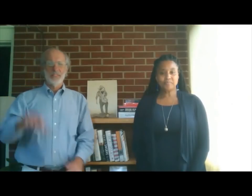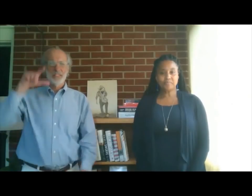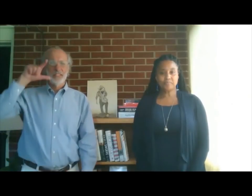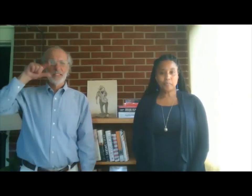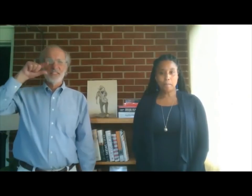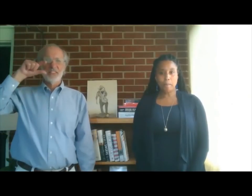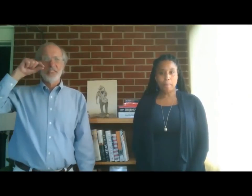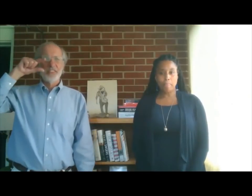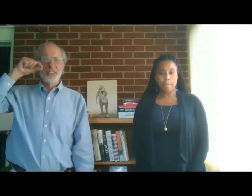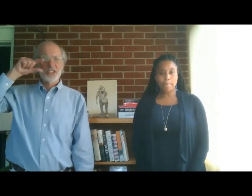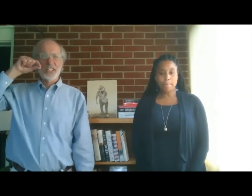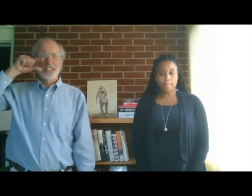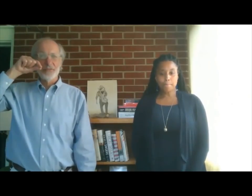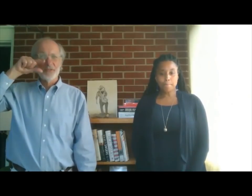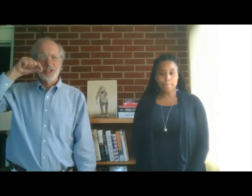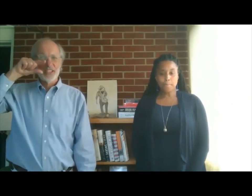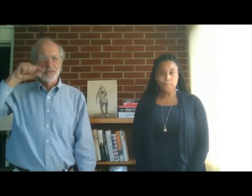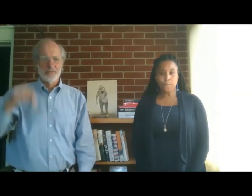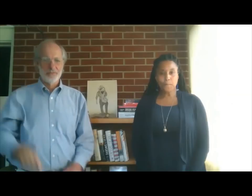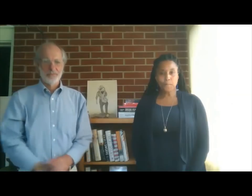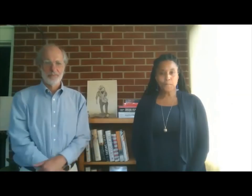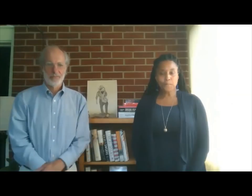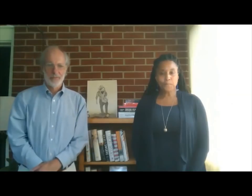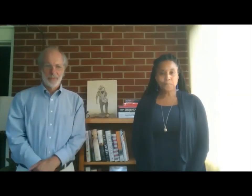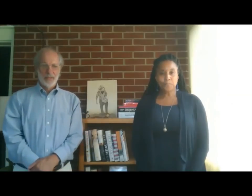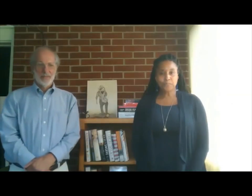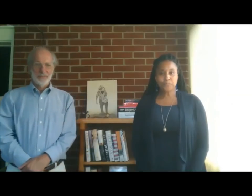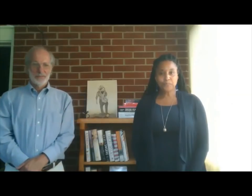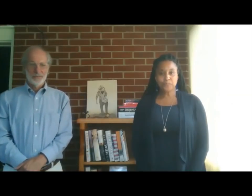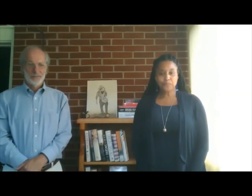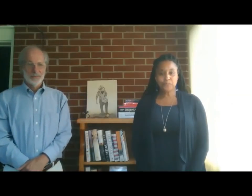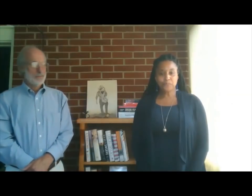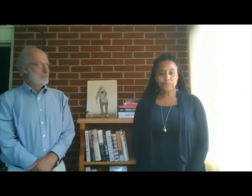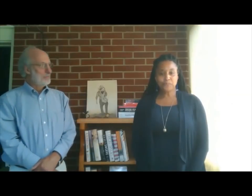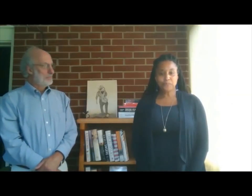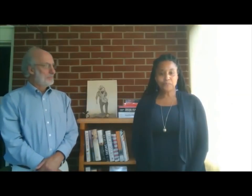And if you did this, you did chicken. Chicken.